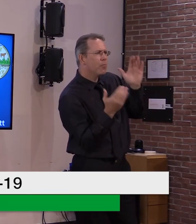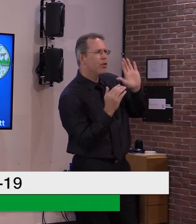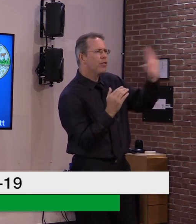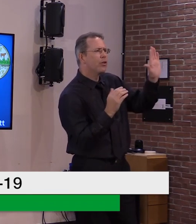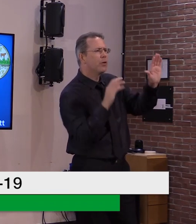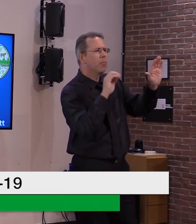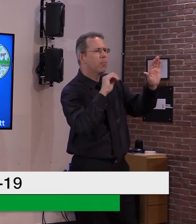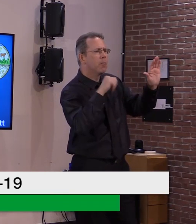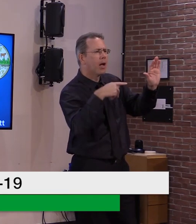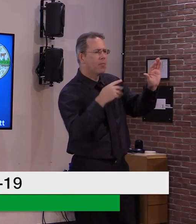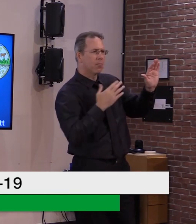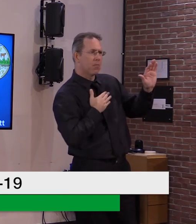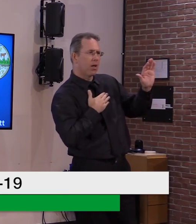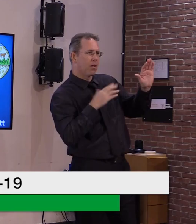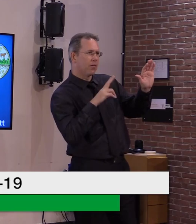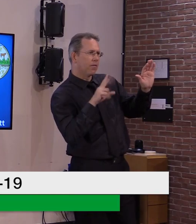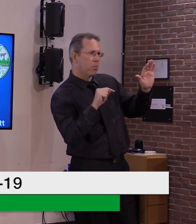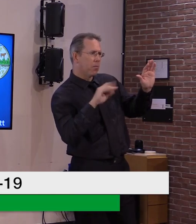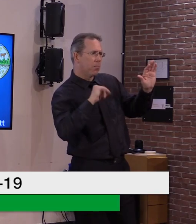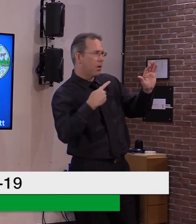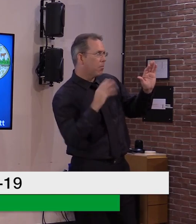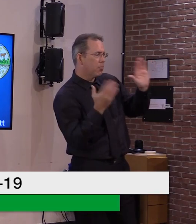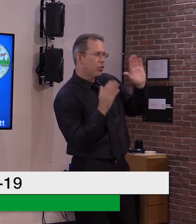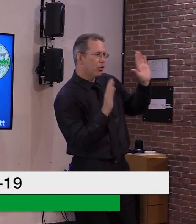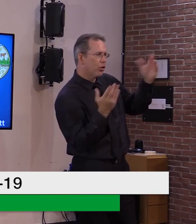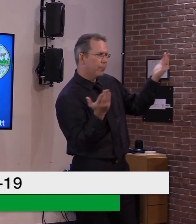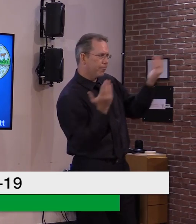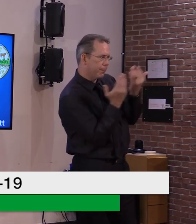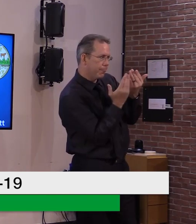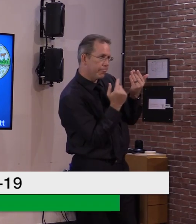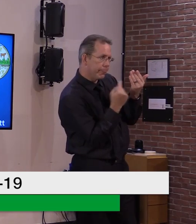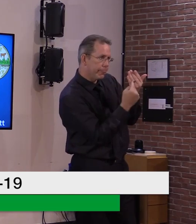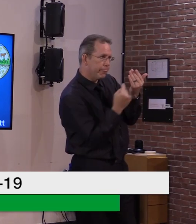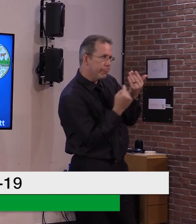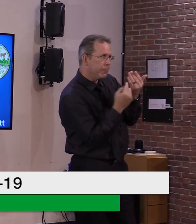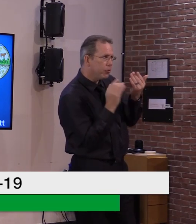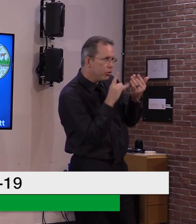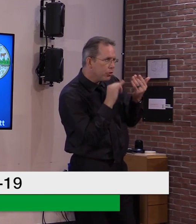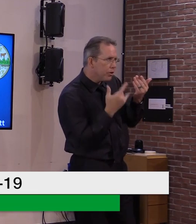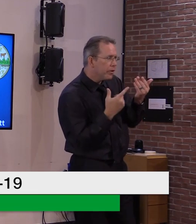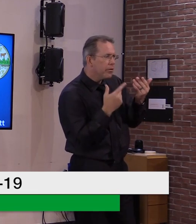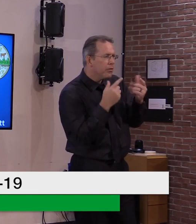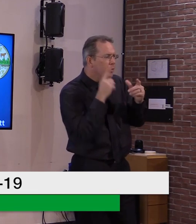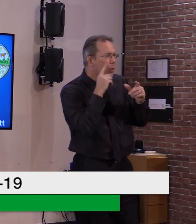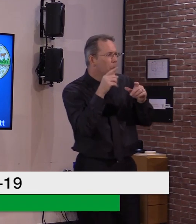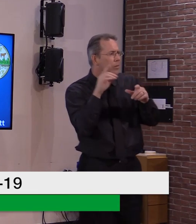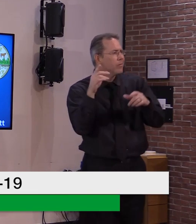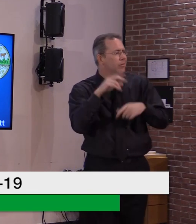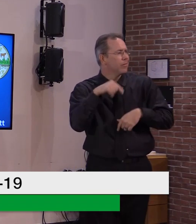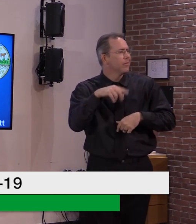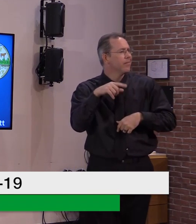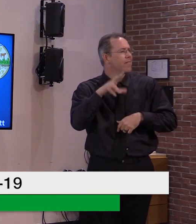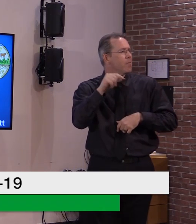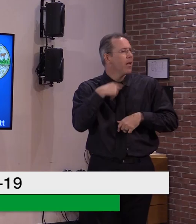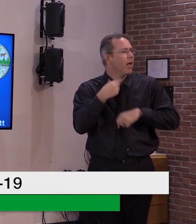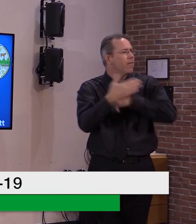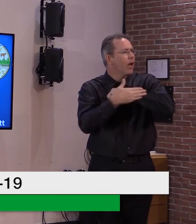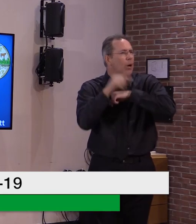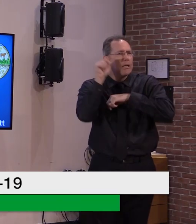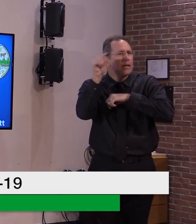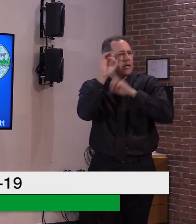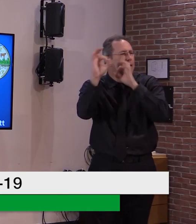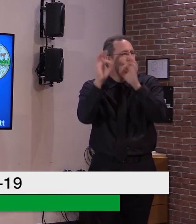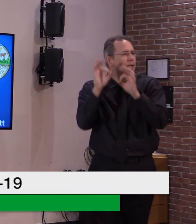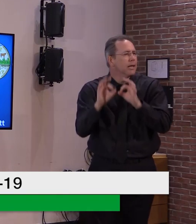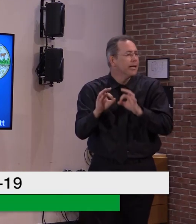i believe that it would work for us uh in in canada as well so um just you know i think i think they